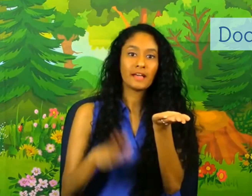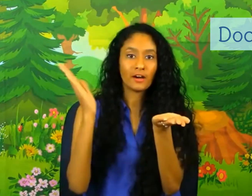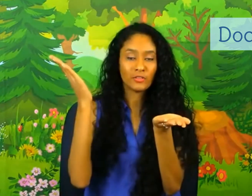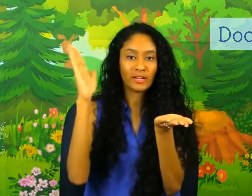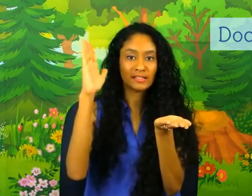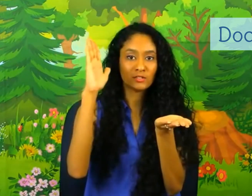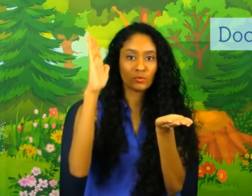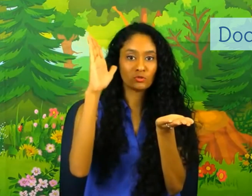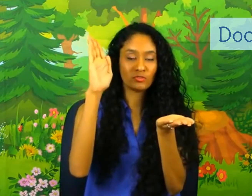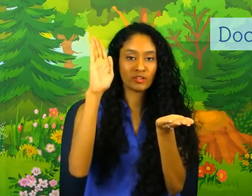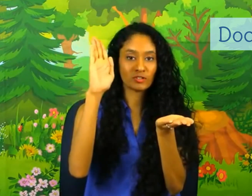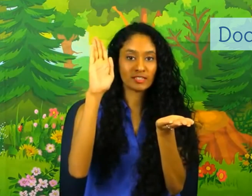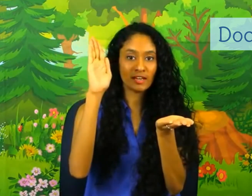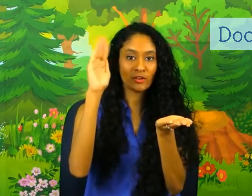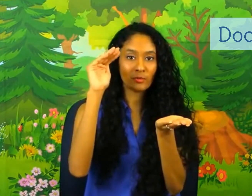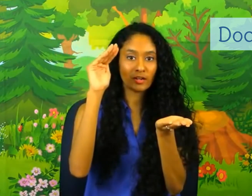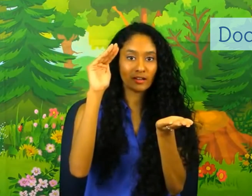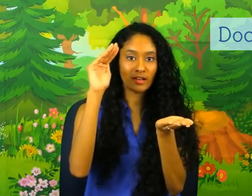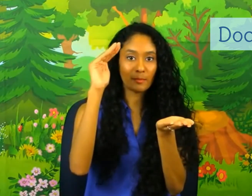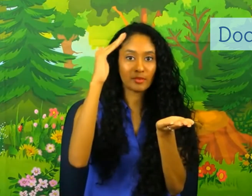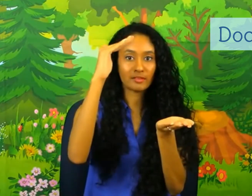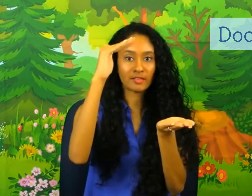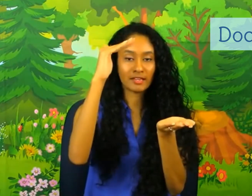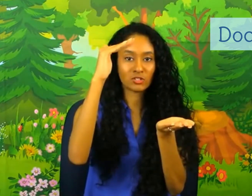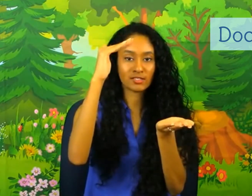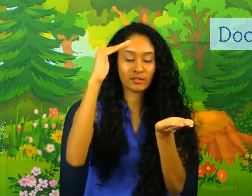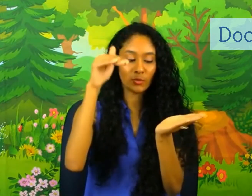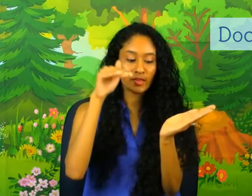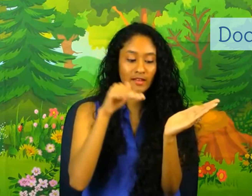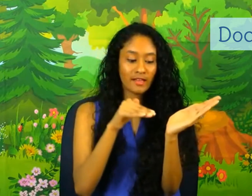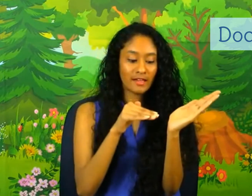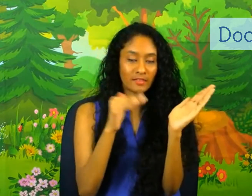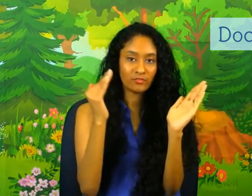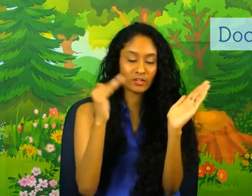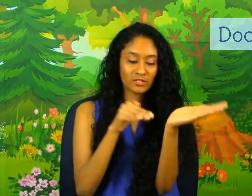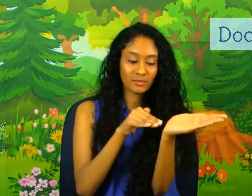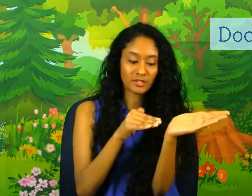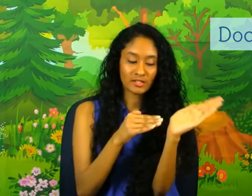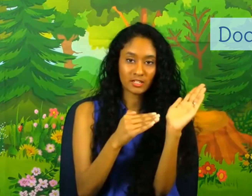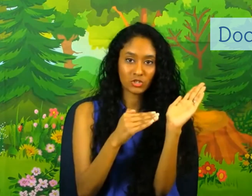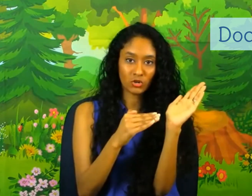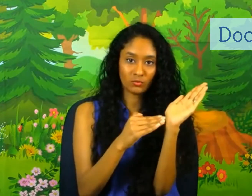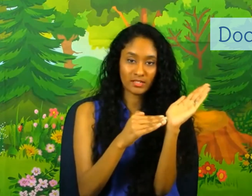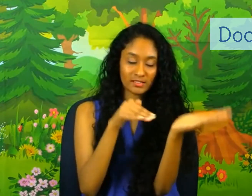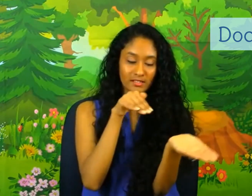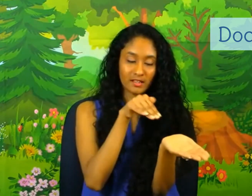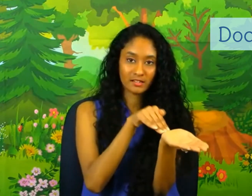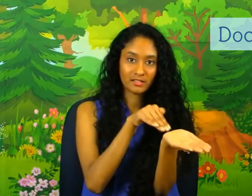other hand's going to be fingers together, and we're gonna cup the hand just a little bit, and the fingertips are gonna touch our wrist.